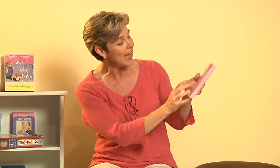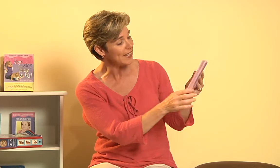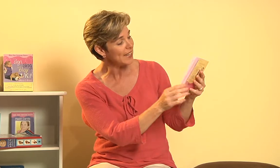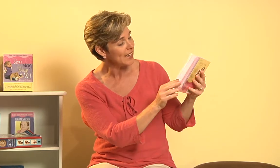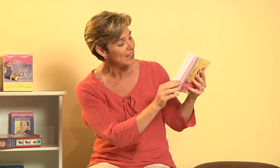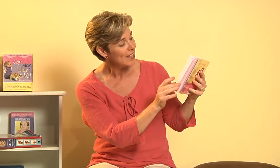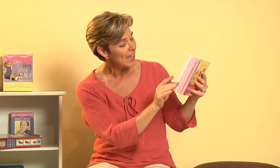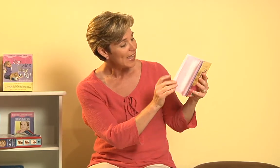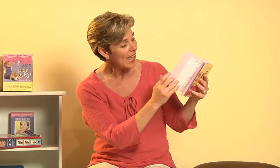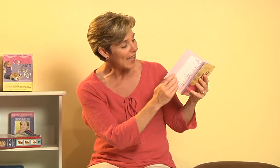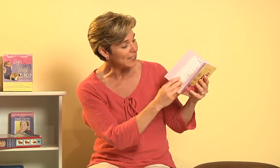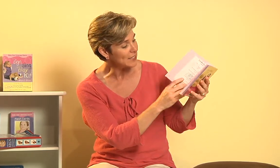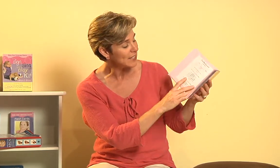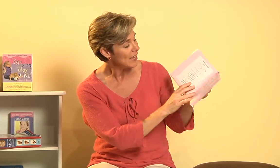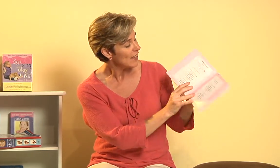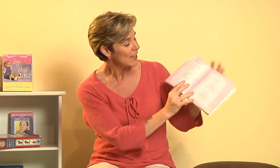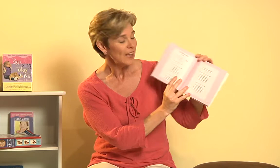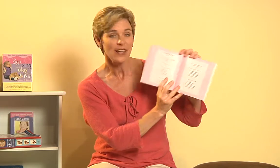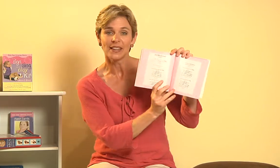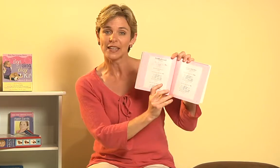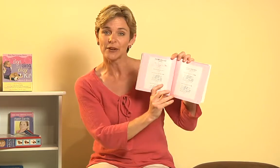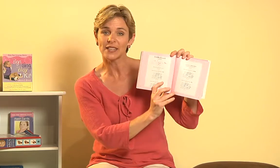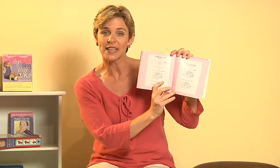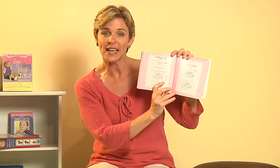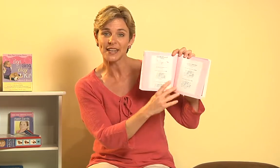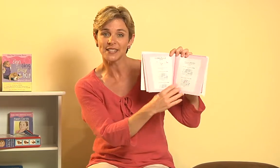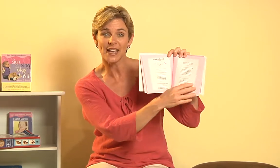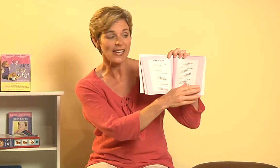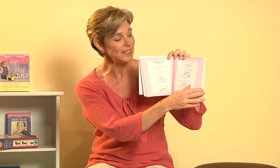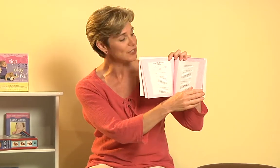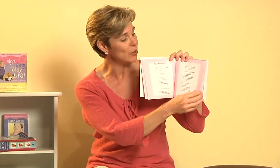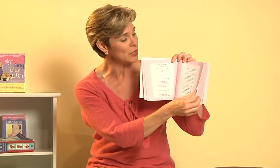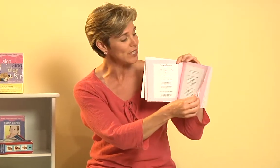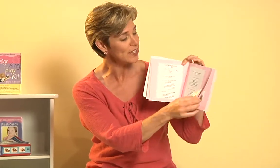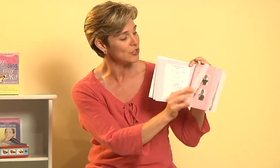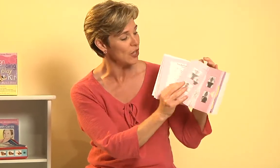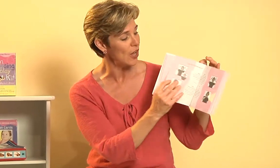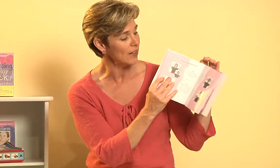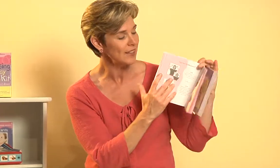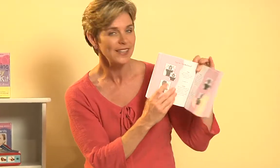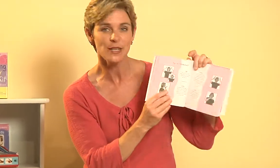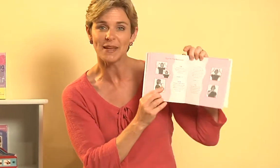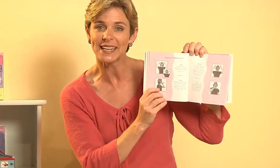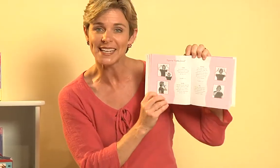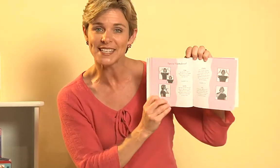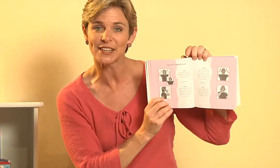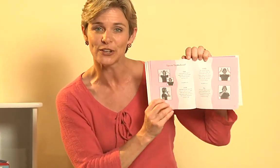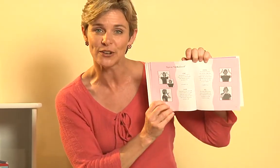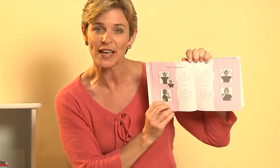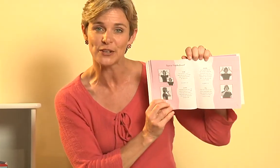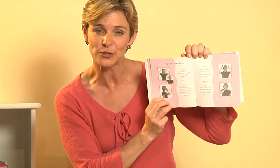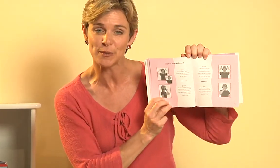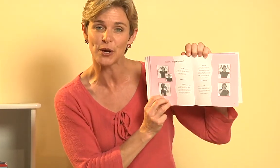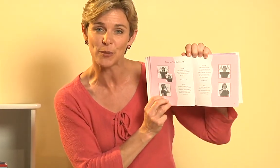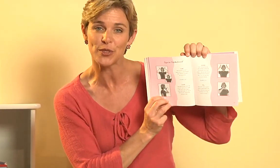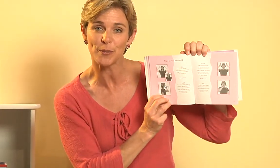guide has lyrics and signs to go with each song to make it easy to learn how to do them at home with your